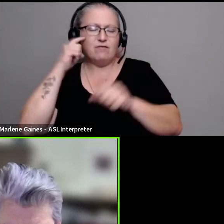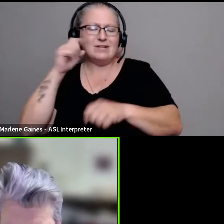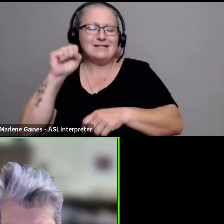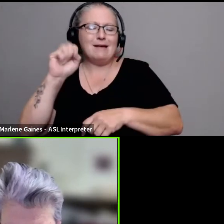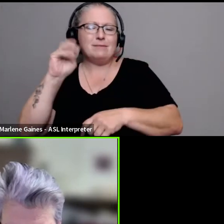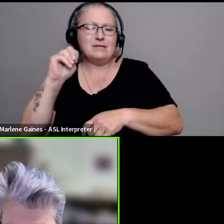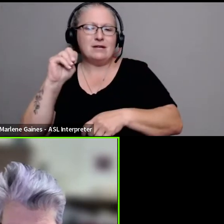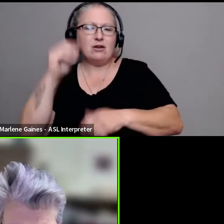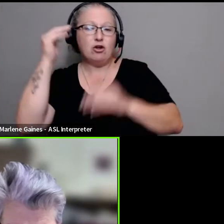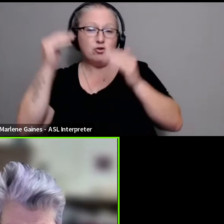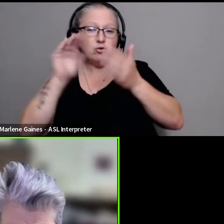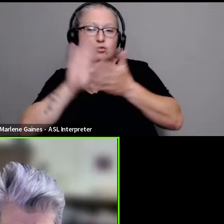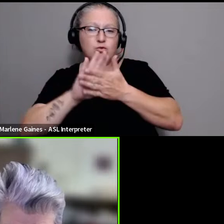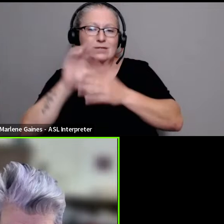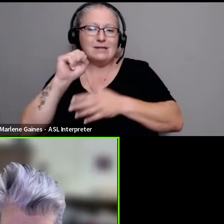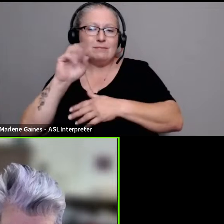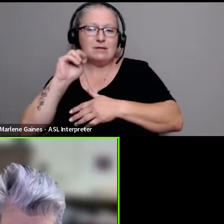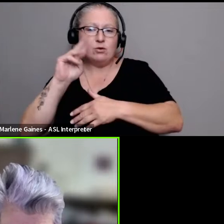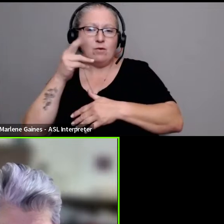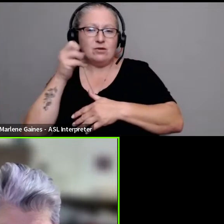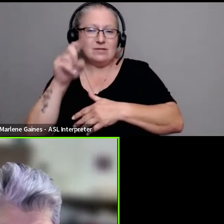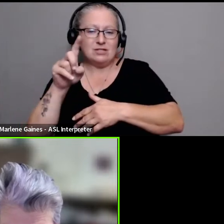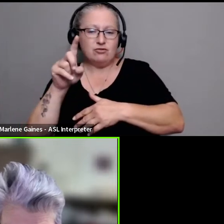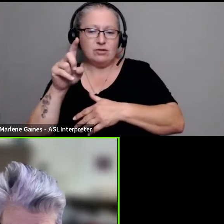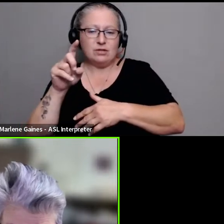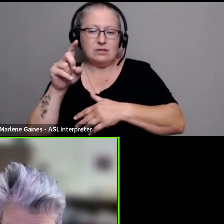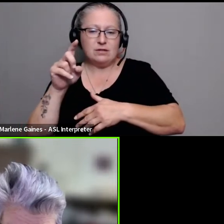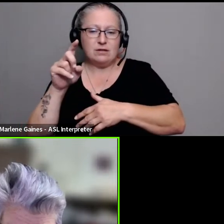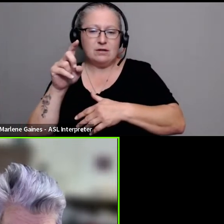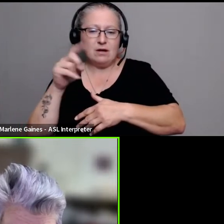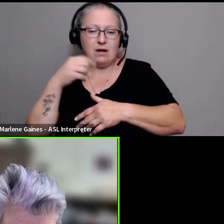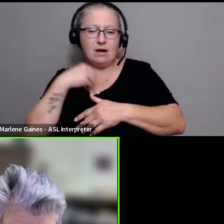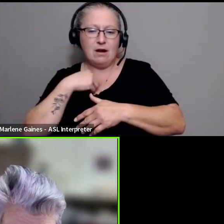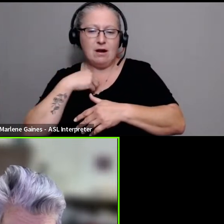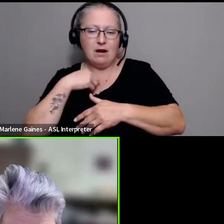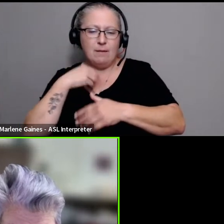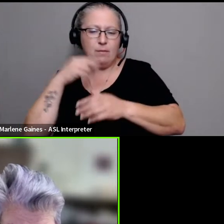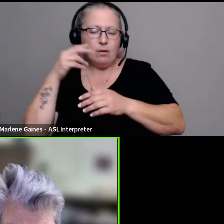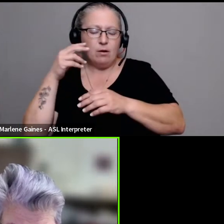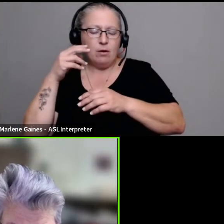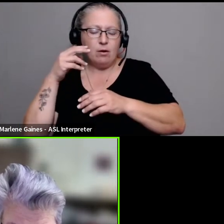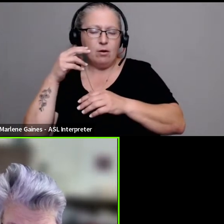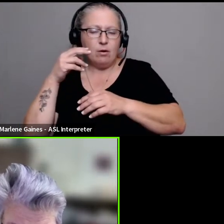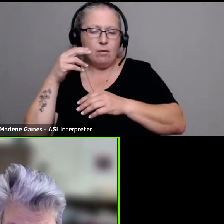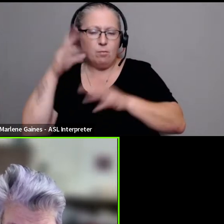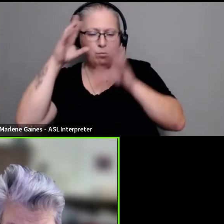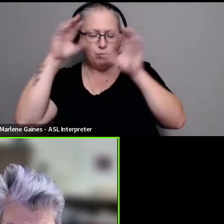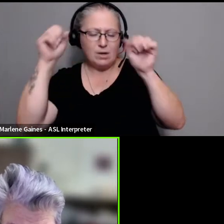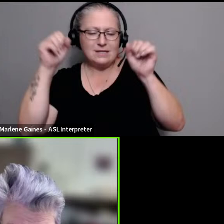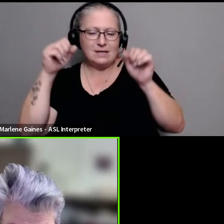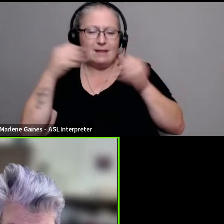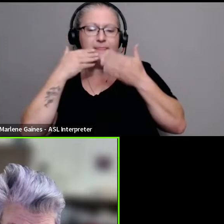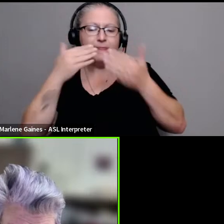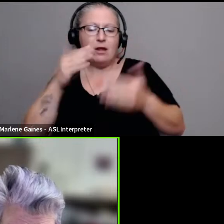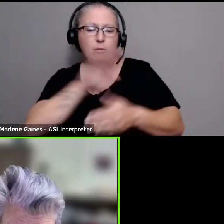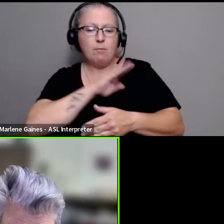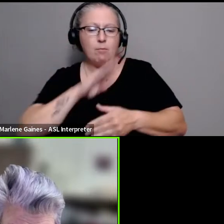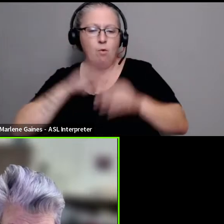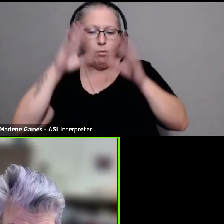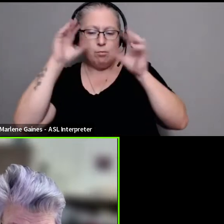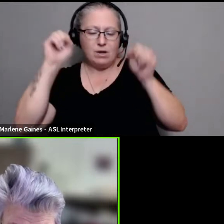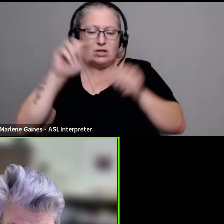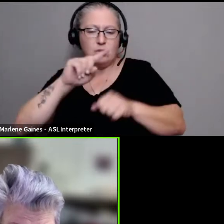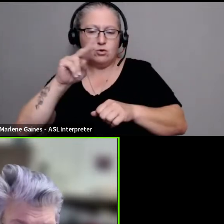Mateo, for the adult schools, San Mateo Union High School District. I'm the union president. We want to thank you, Board President